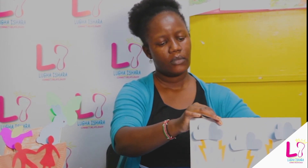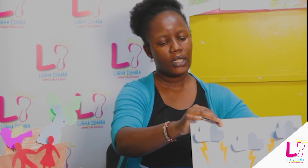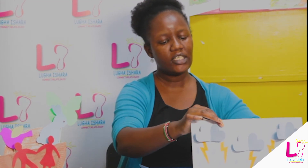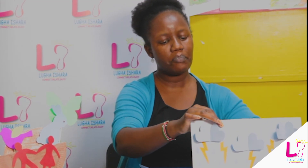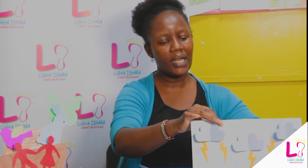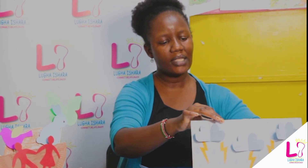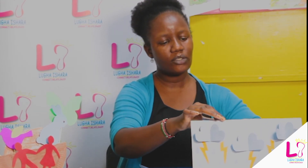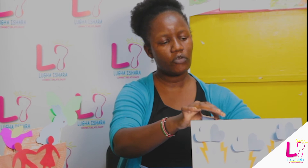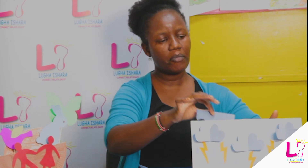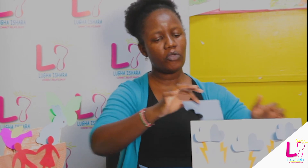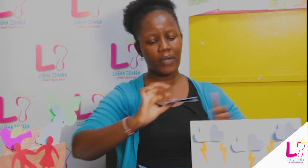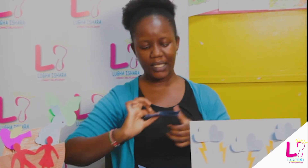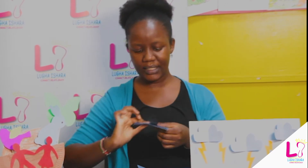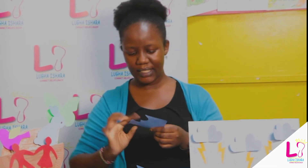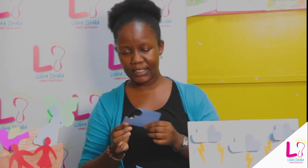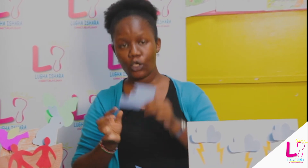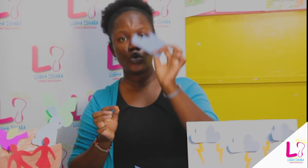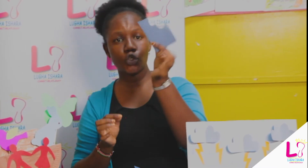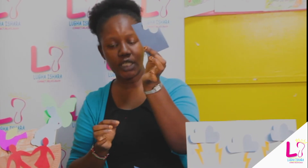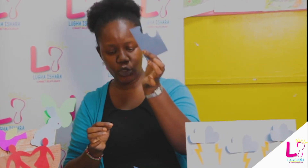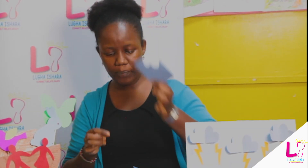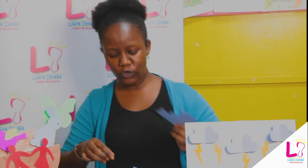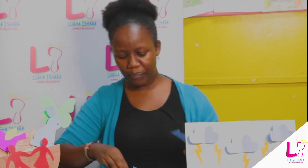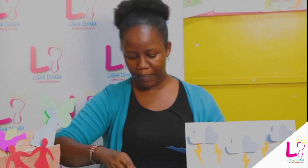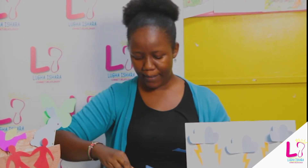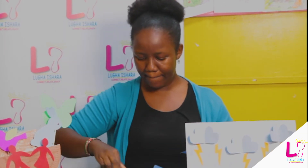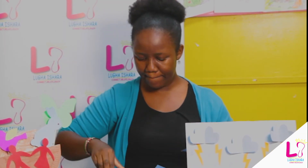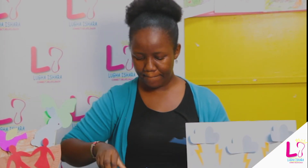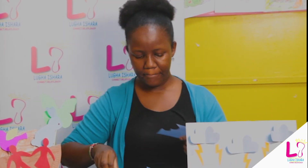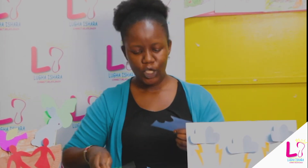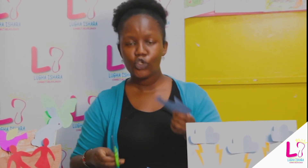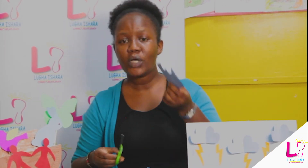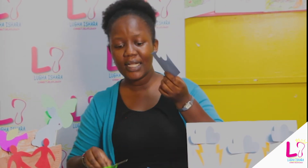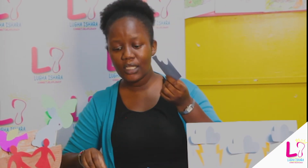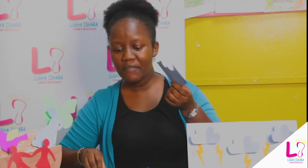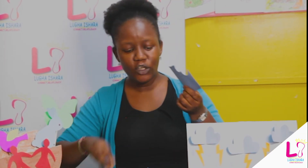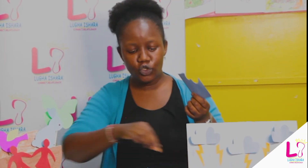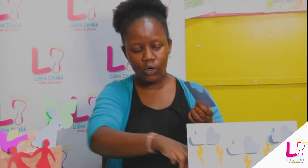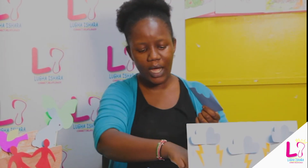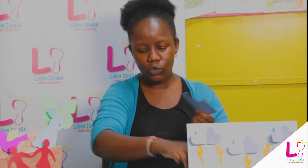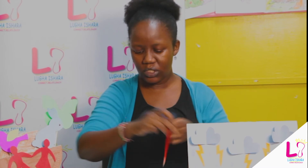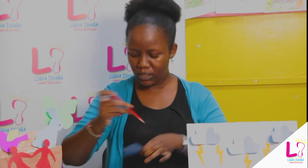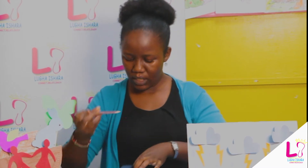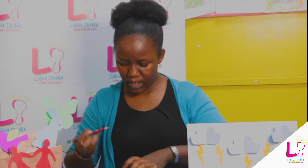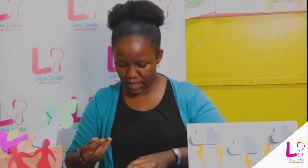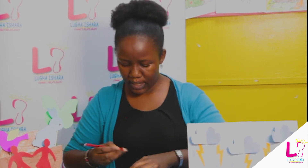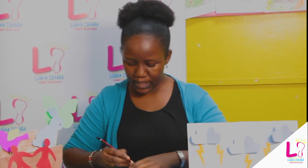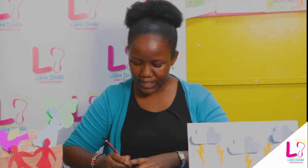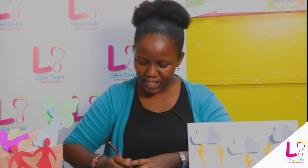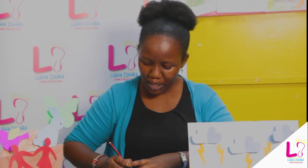Let it balance. You're familiar with balance? Yes. So you take your piece of paper, you can even draw out the shape of